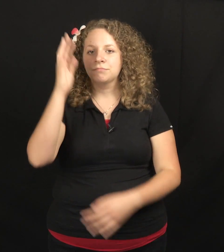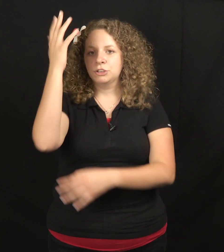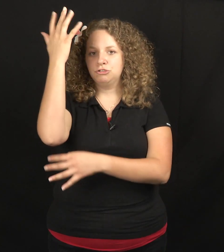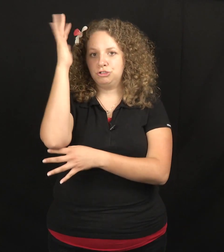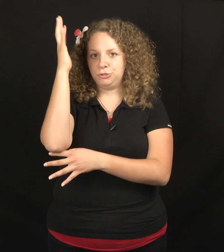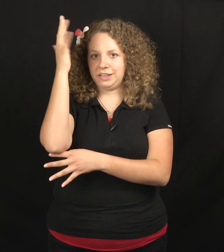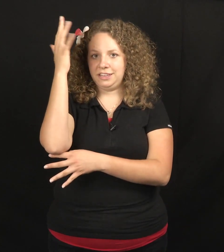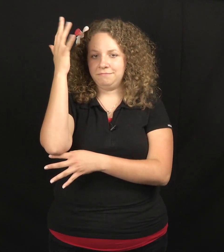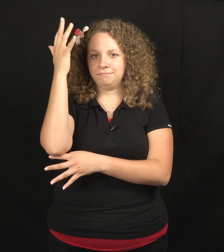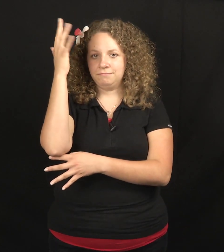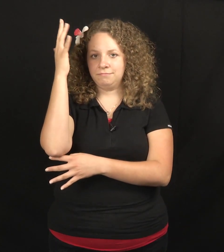tree,